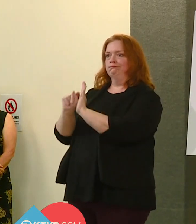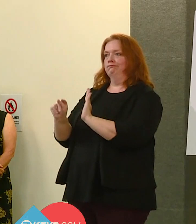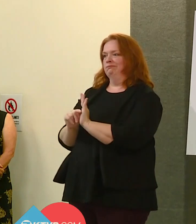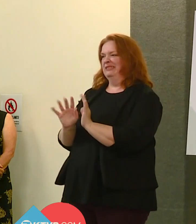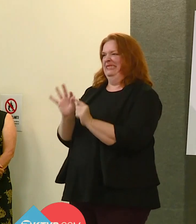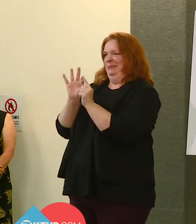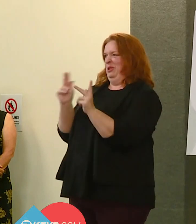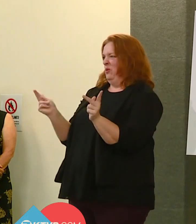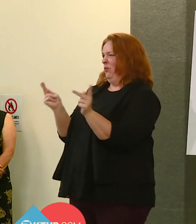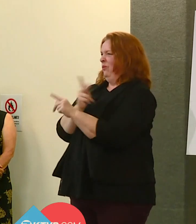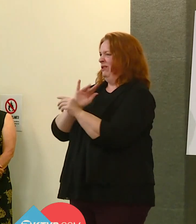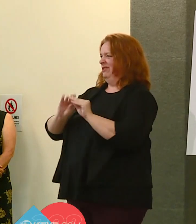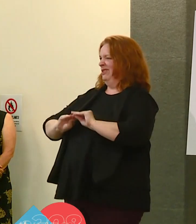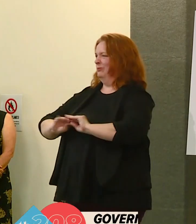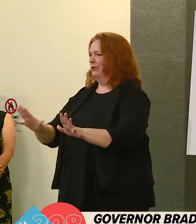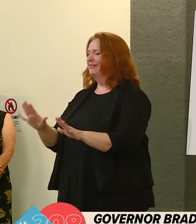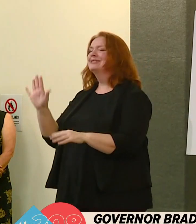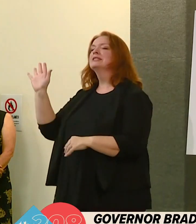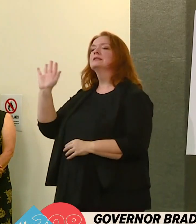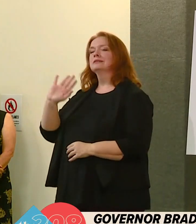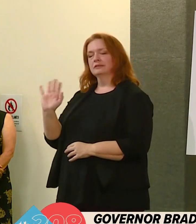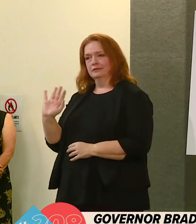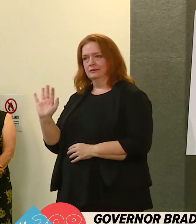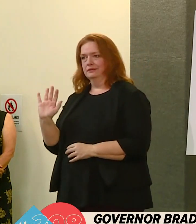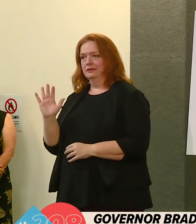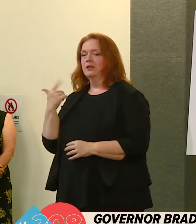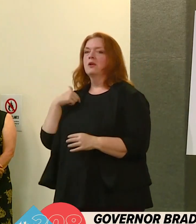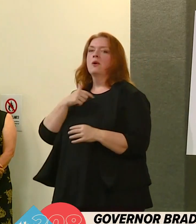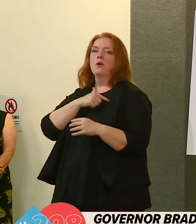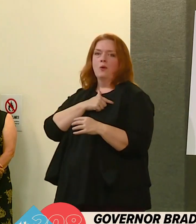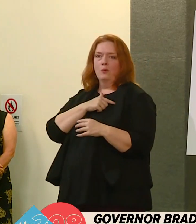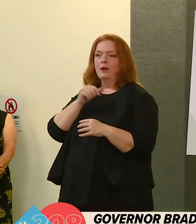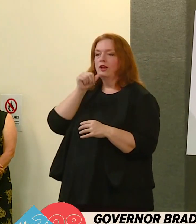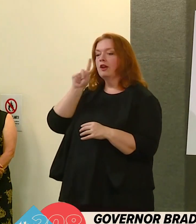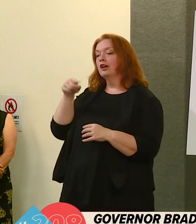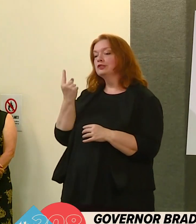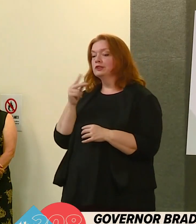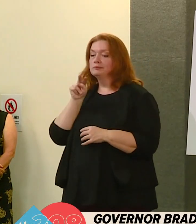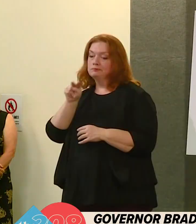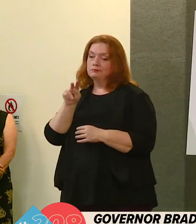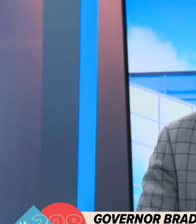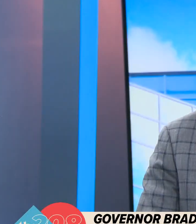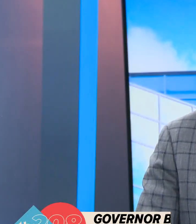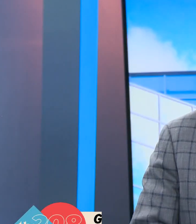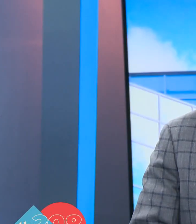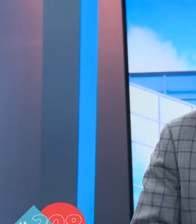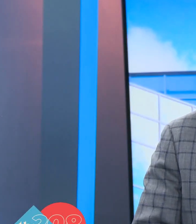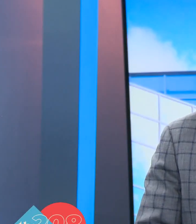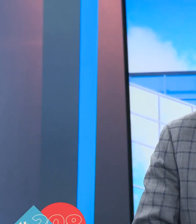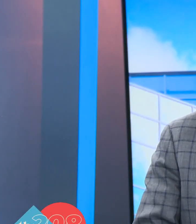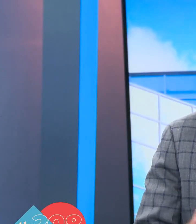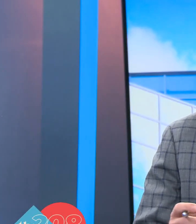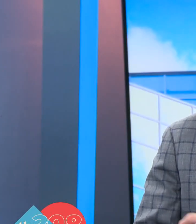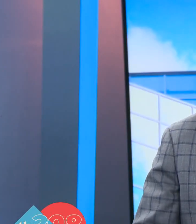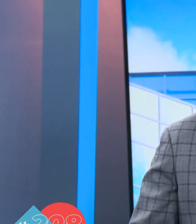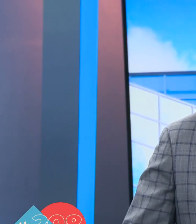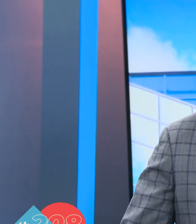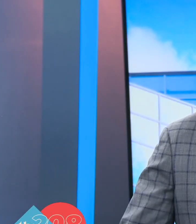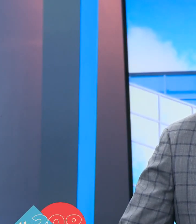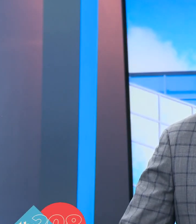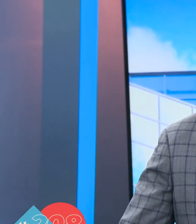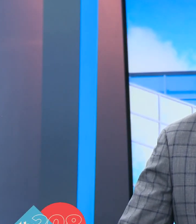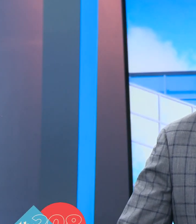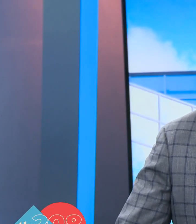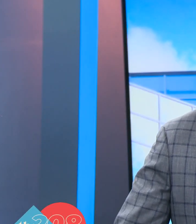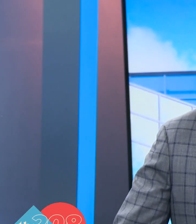spread. Clearly, our decision-making is based on more than just daily case numbers. Well, that request was made